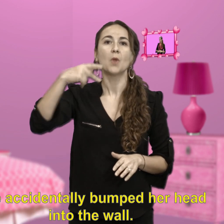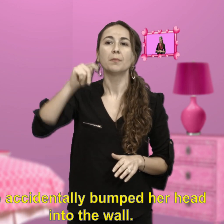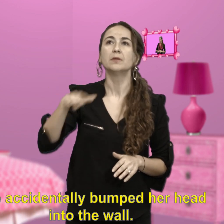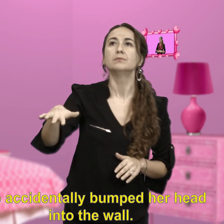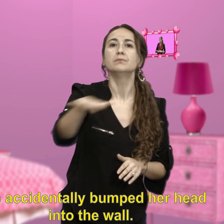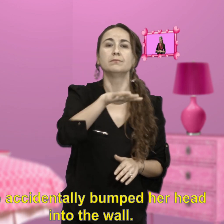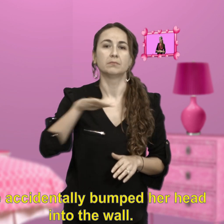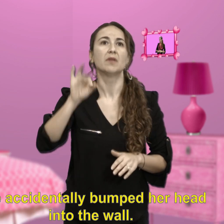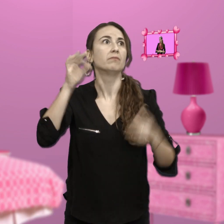into the wall.